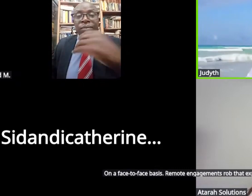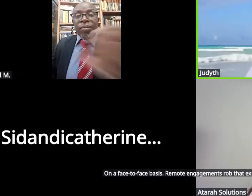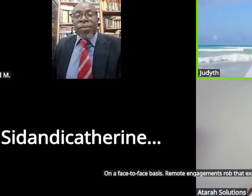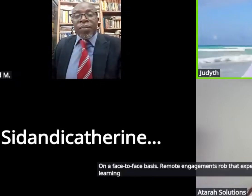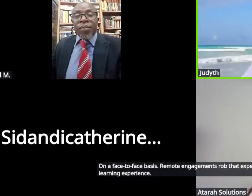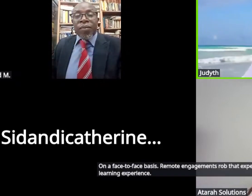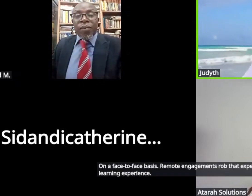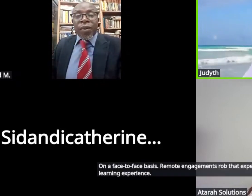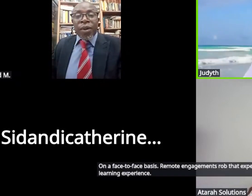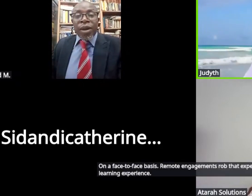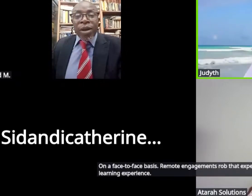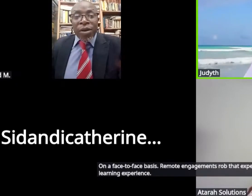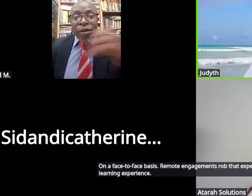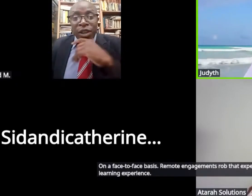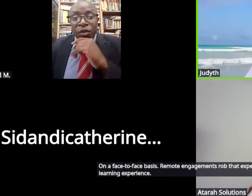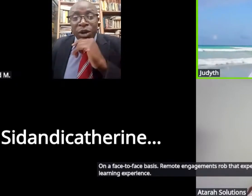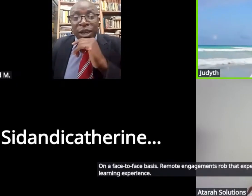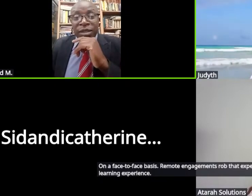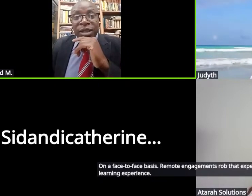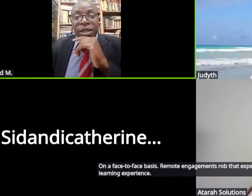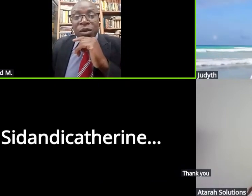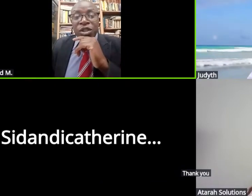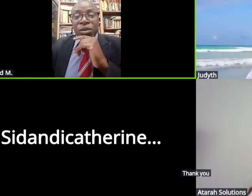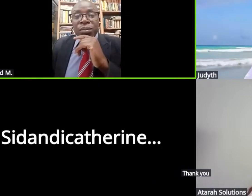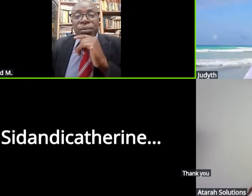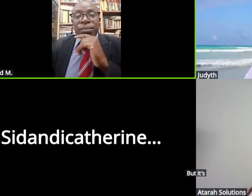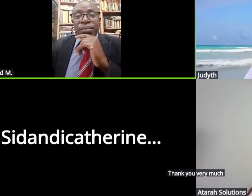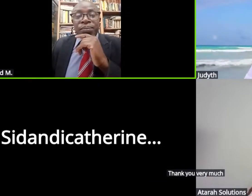experience. But Thank you very much.